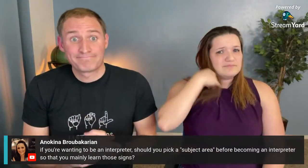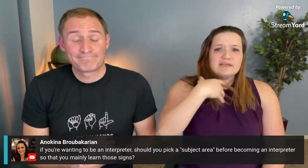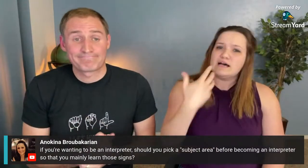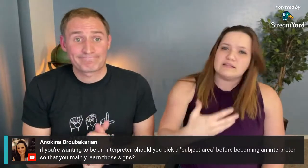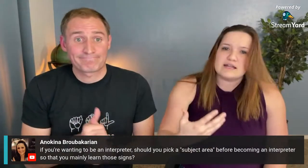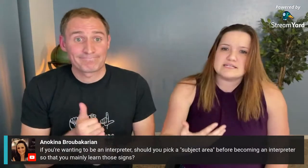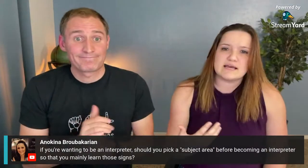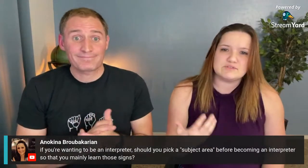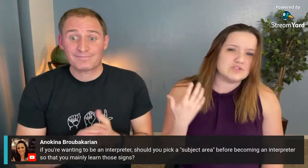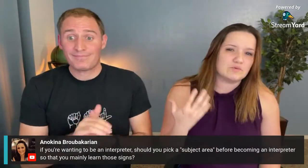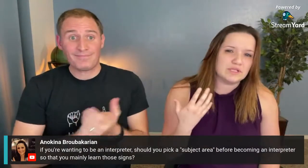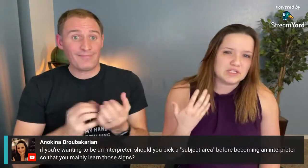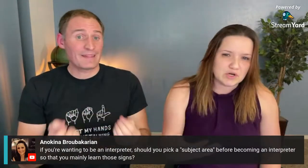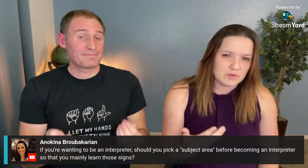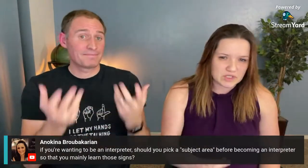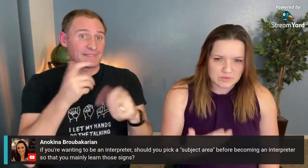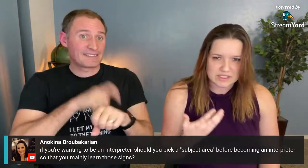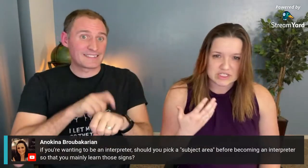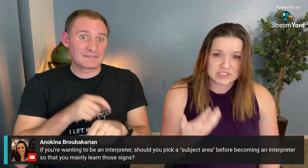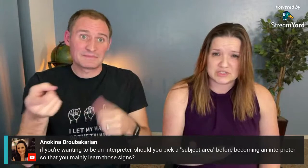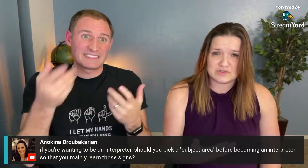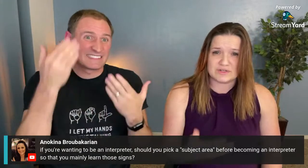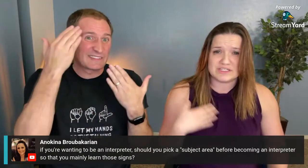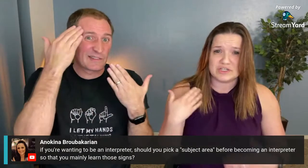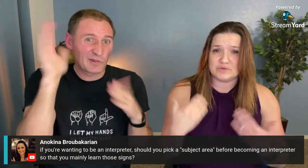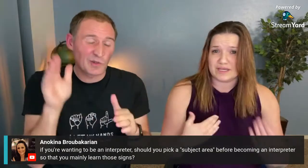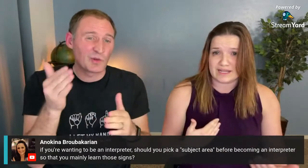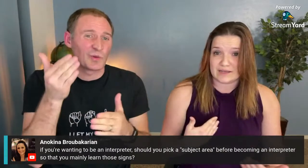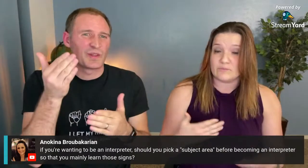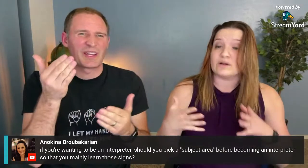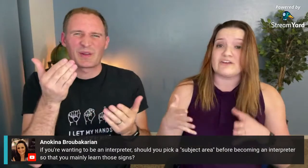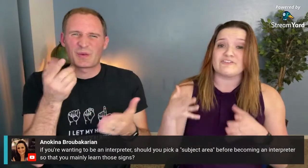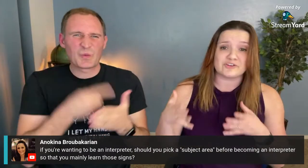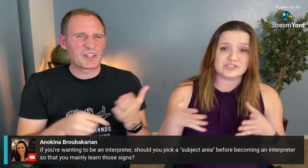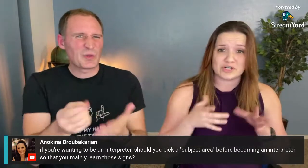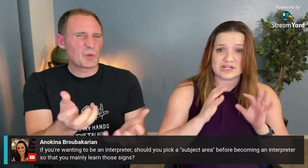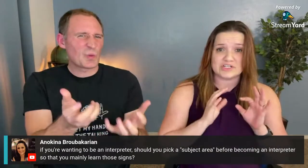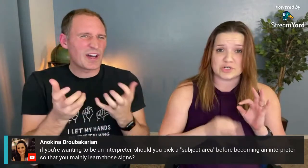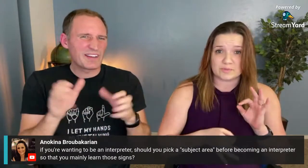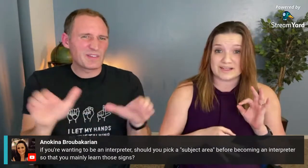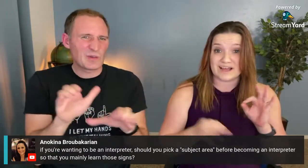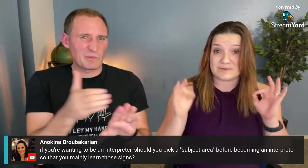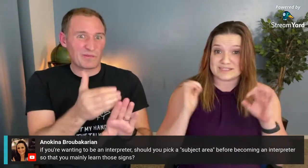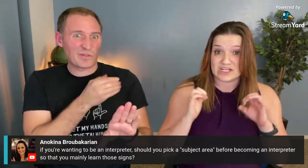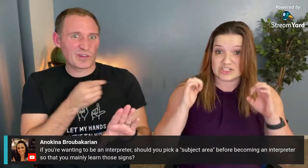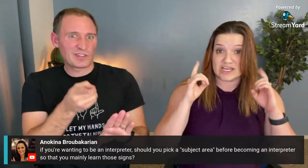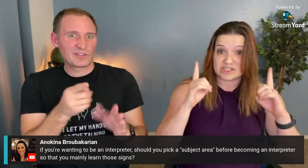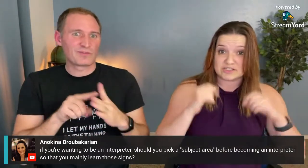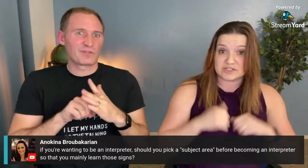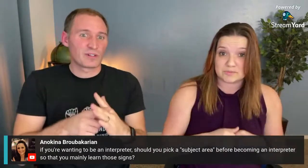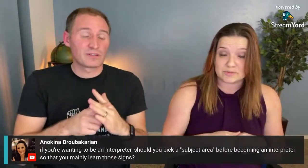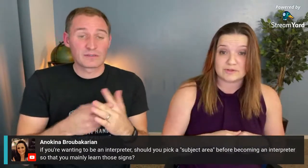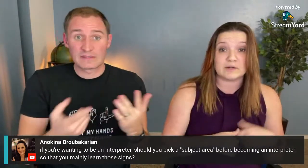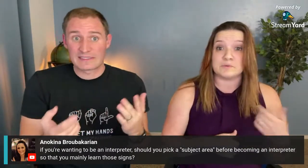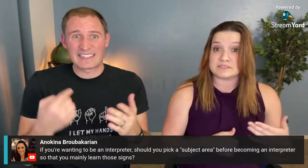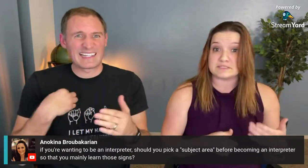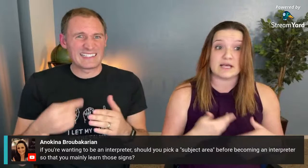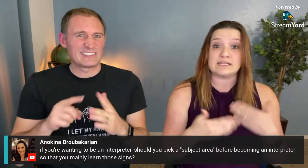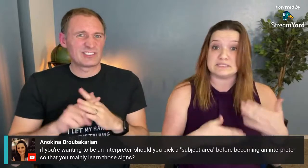a lot of times you don't really know what you want to do until you get in it. When I first started interpreting, I was an educational interpreter, and it wasn't until I did